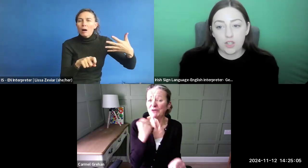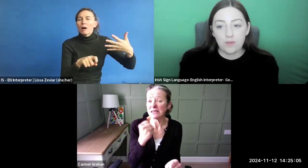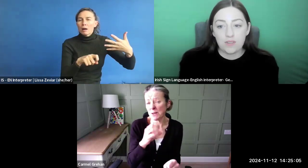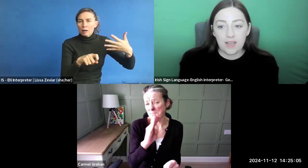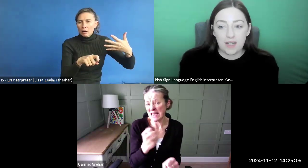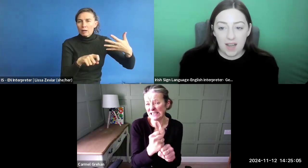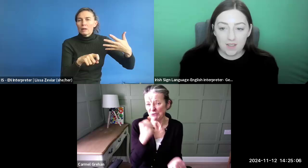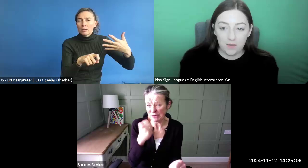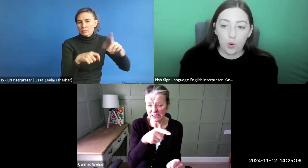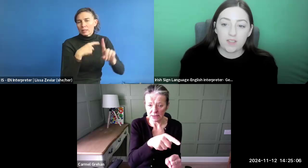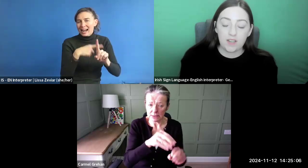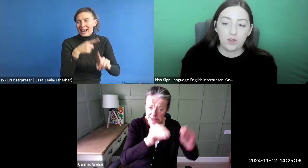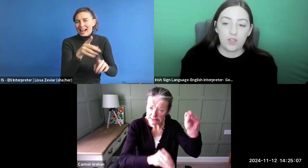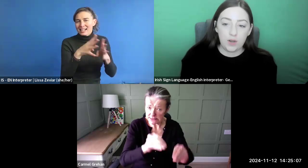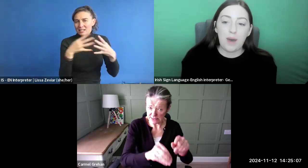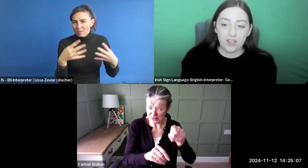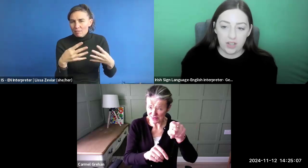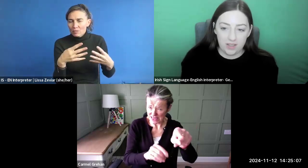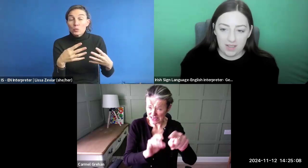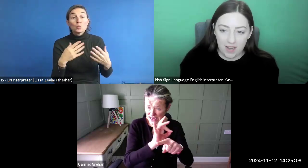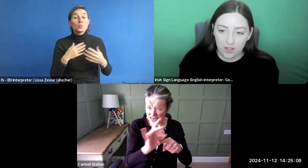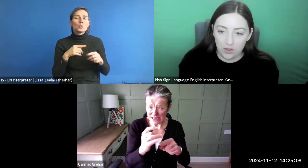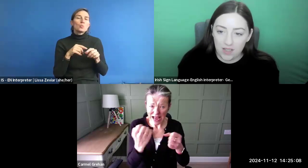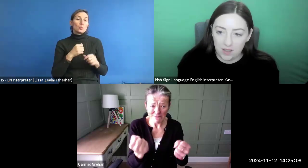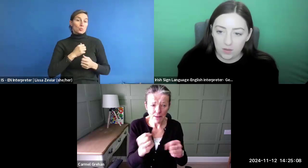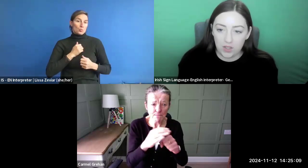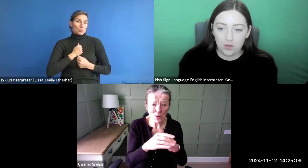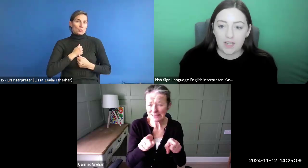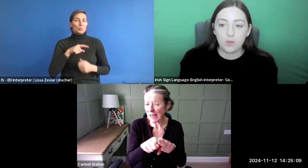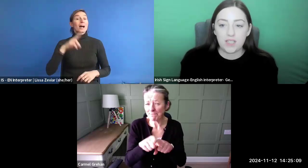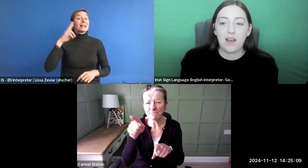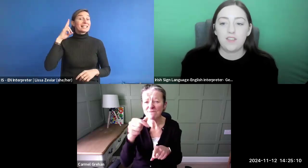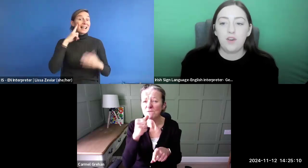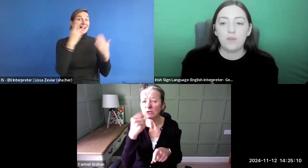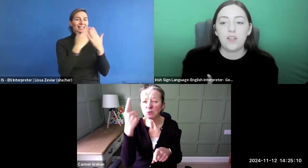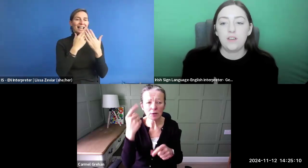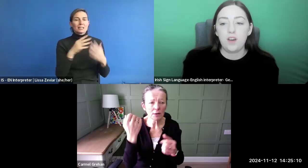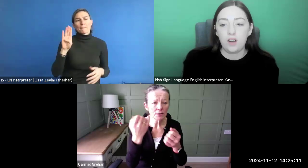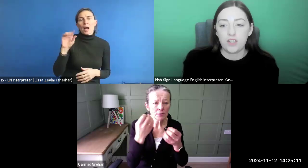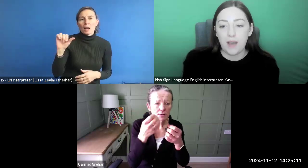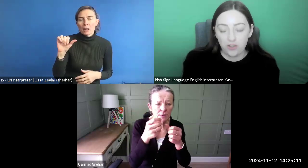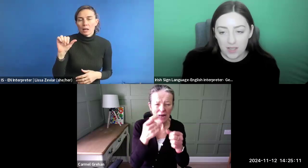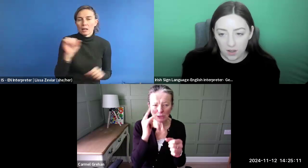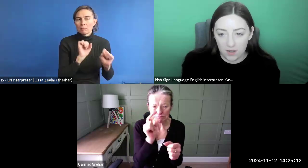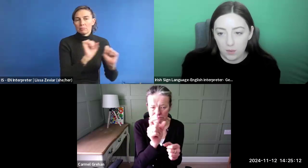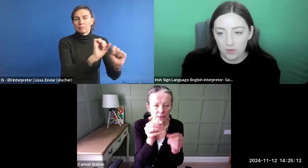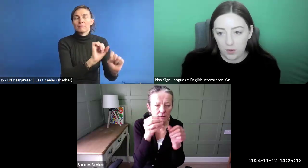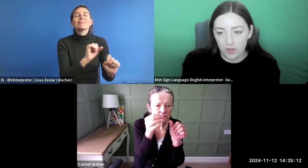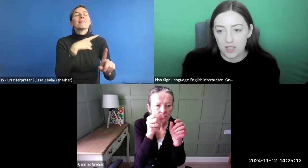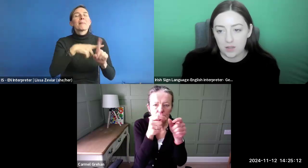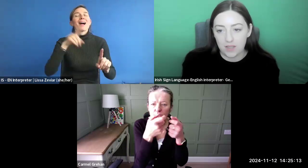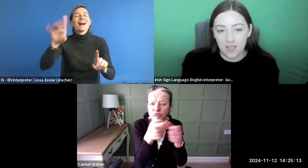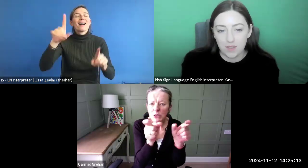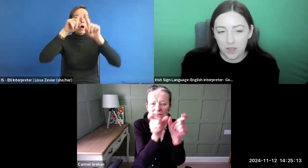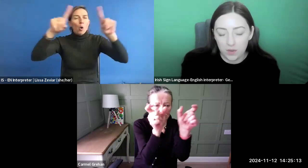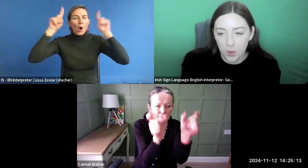So our students in class, of course, they're doing a bachelor's in deaf studies, so the degree. So we did have to follow the college's metrics also for